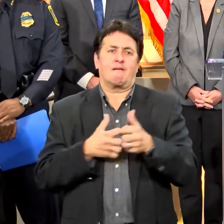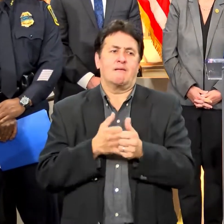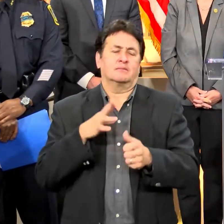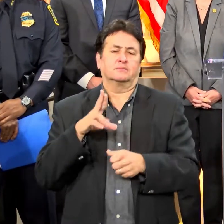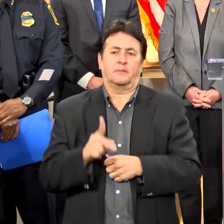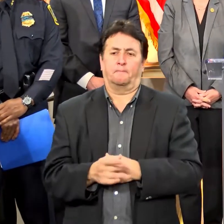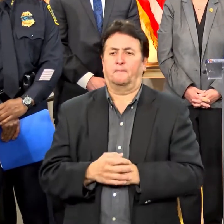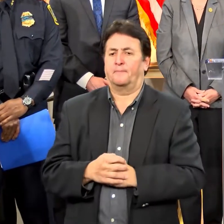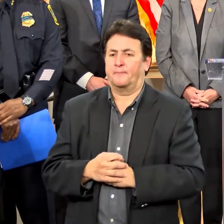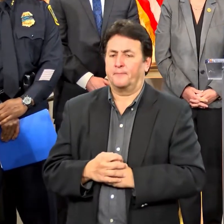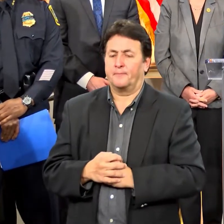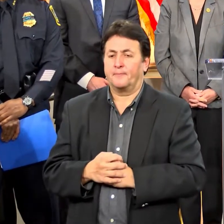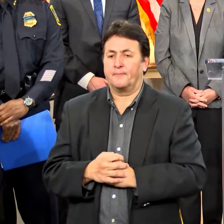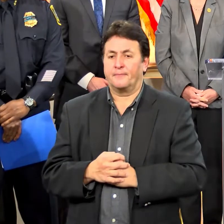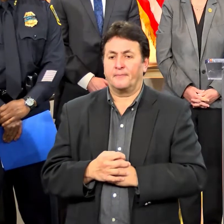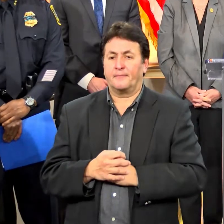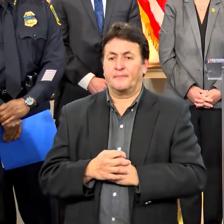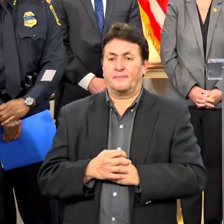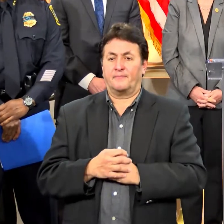operate efficiently,